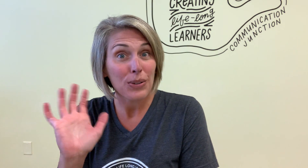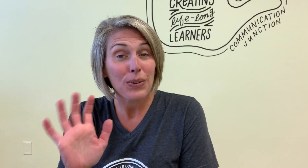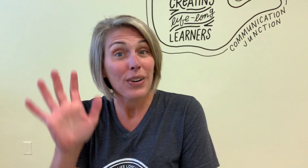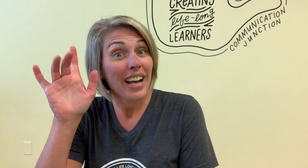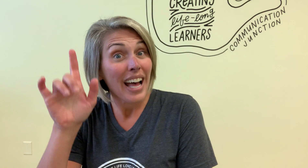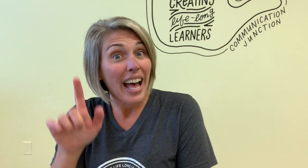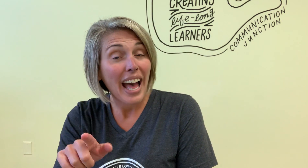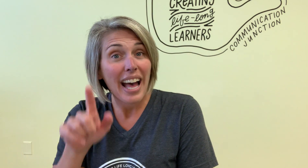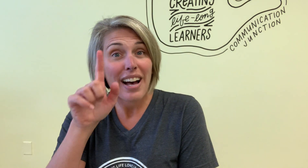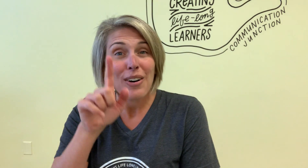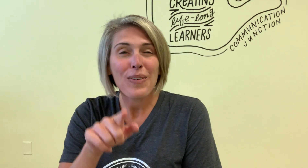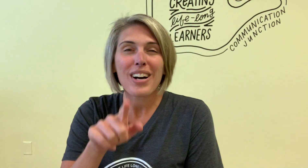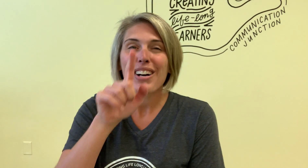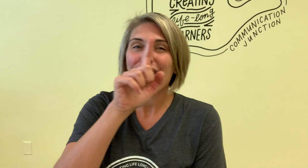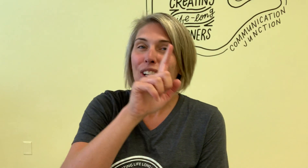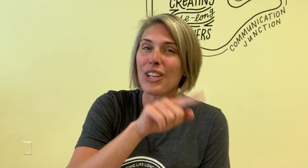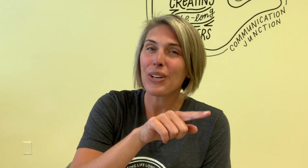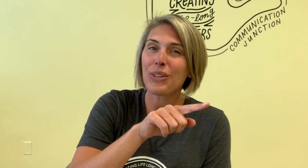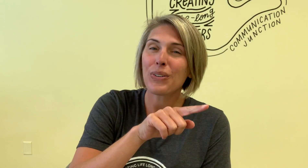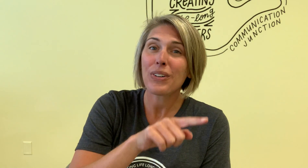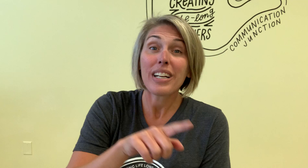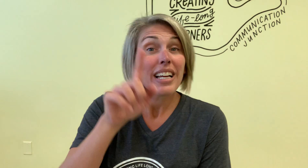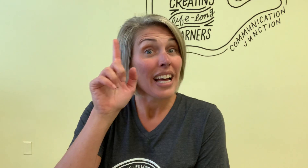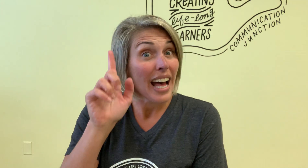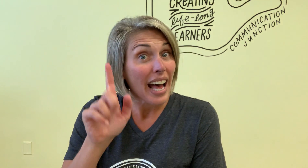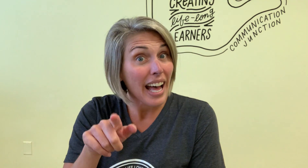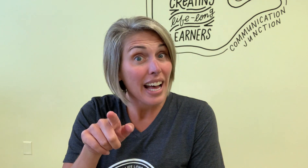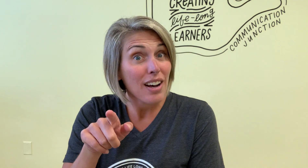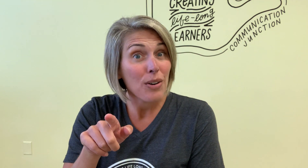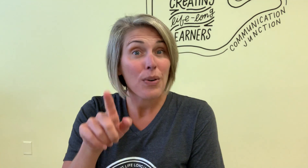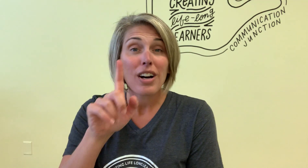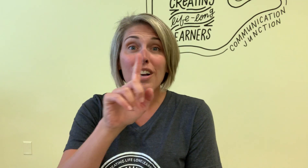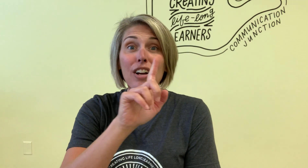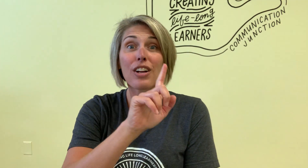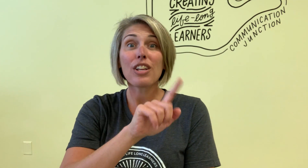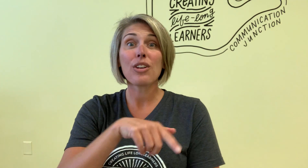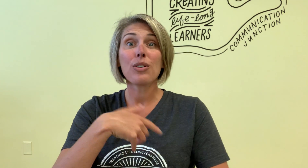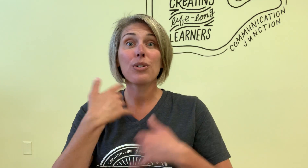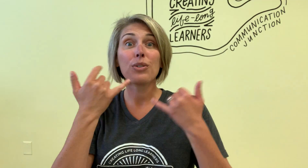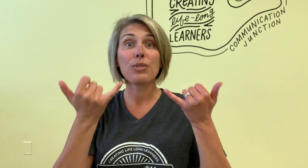Hello, how are you? How are you